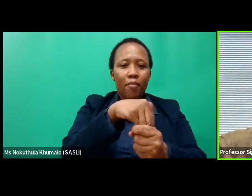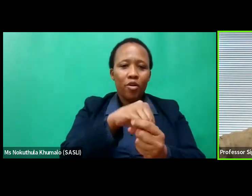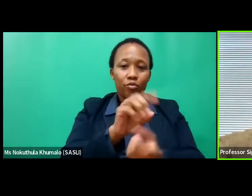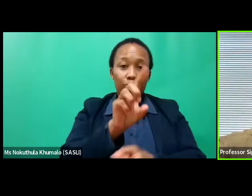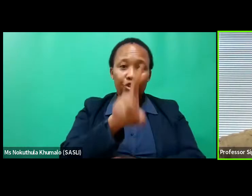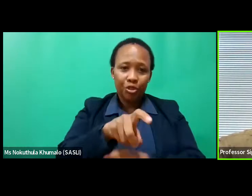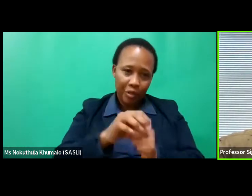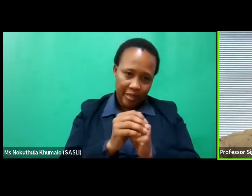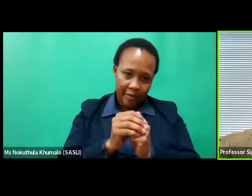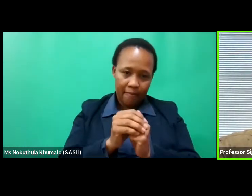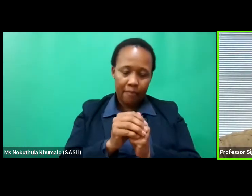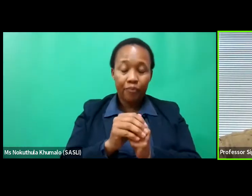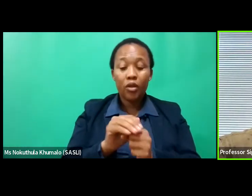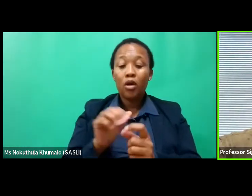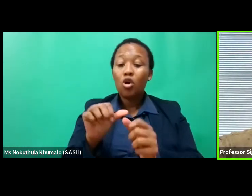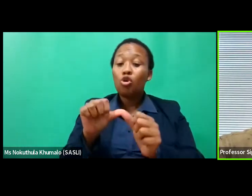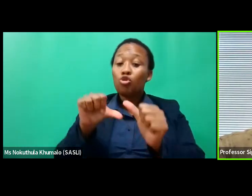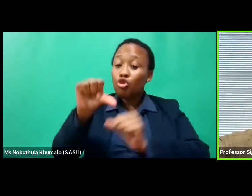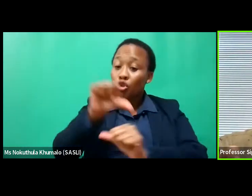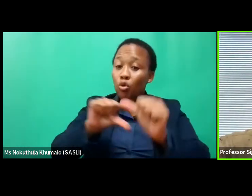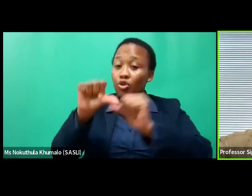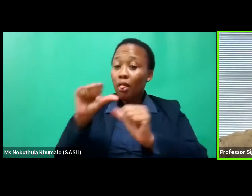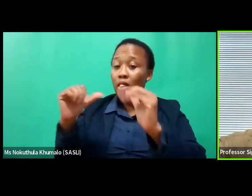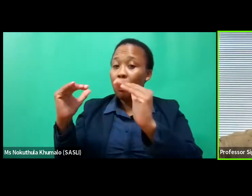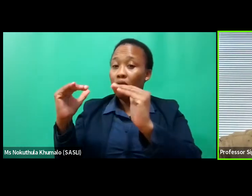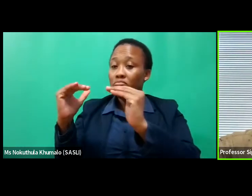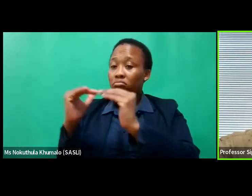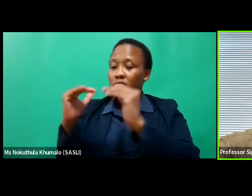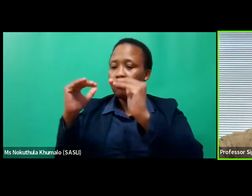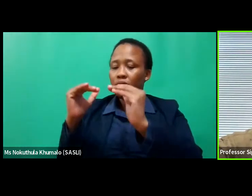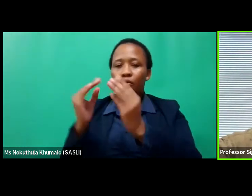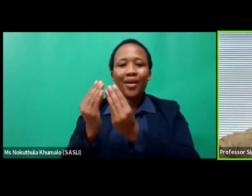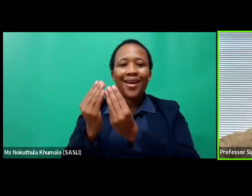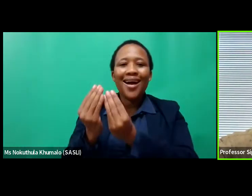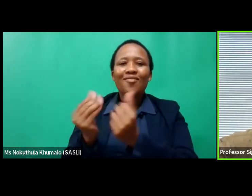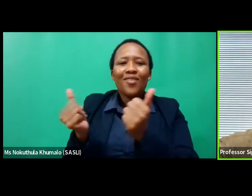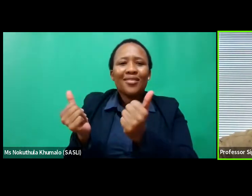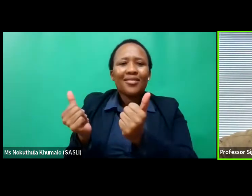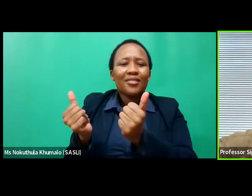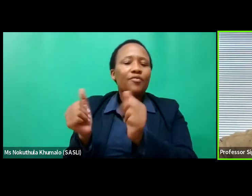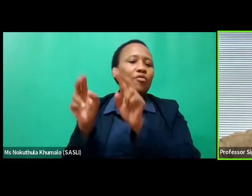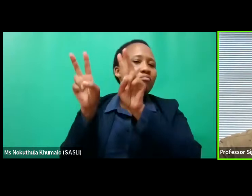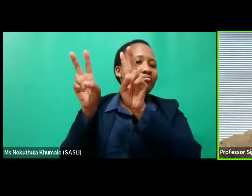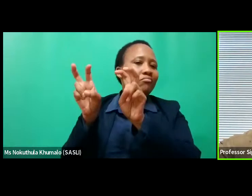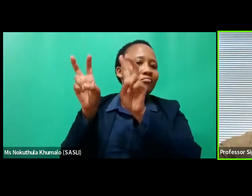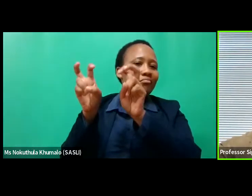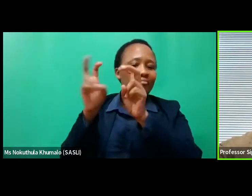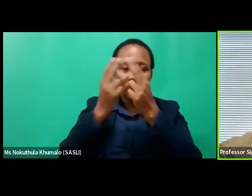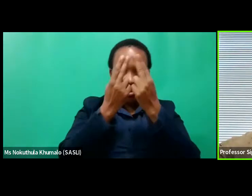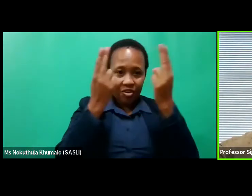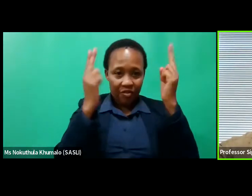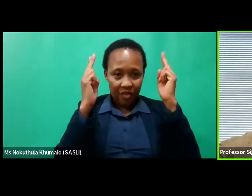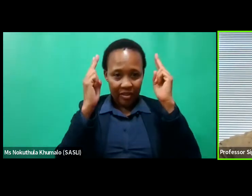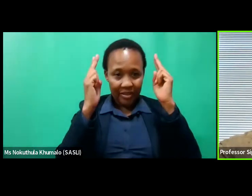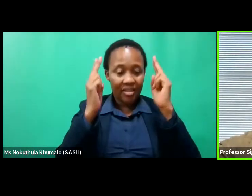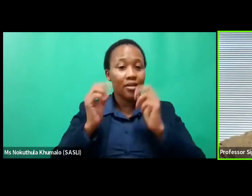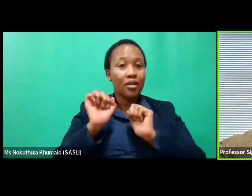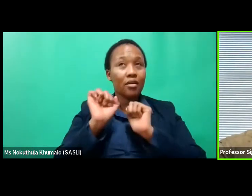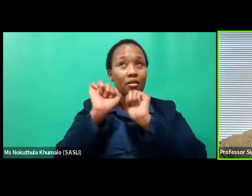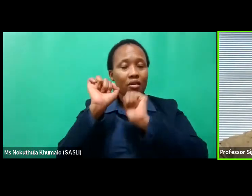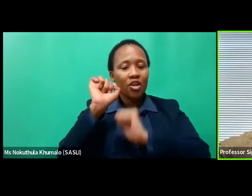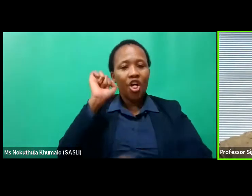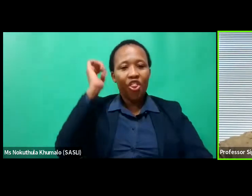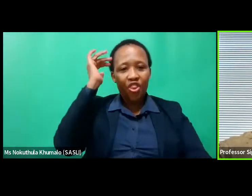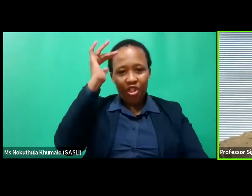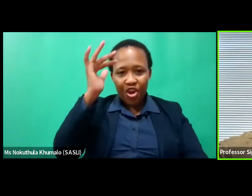the social injustices in terms of university theory and practice, in terms of